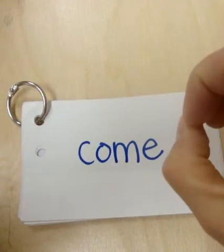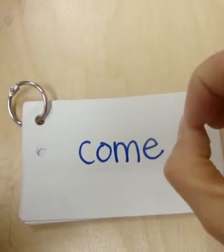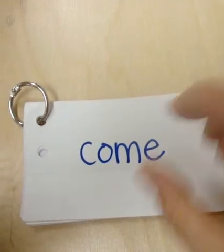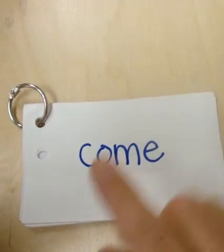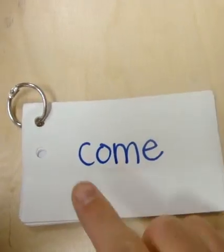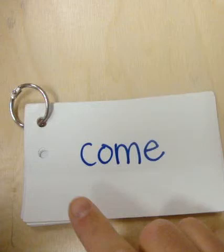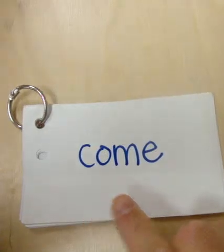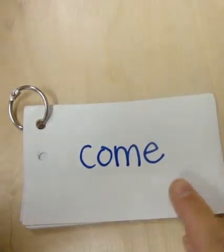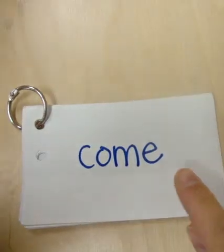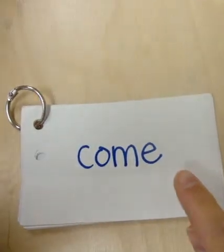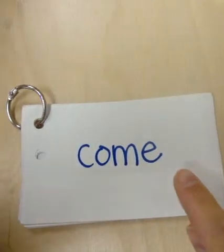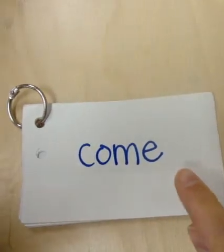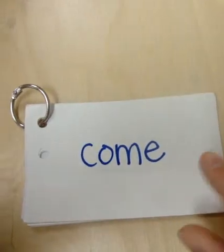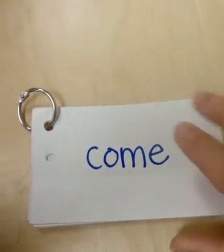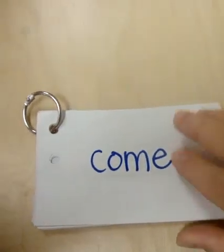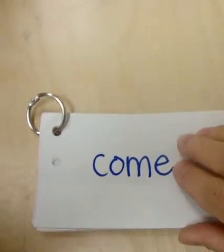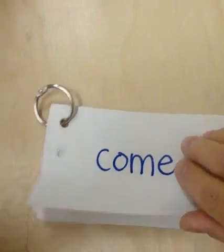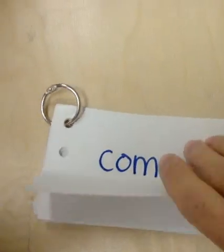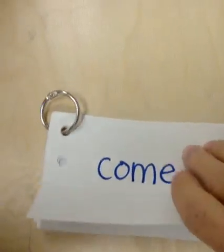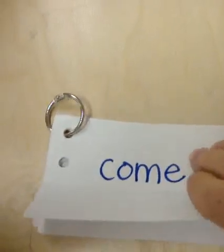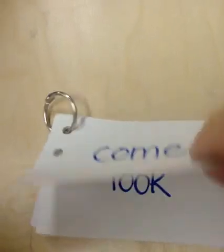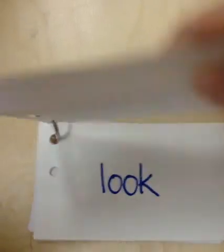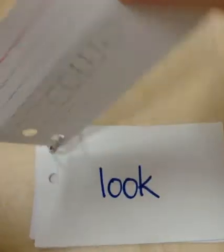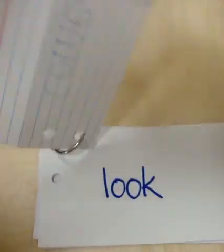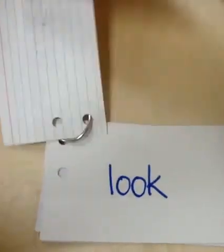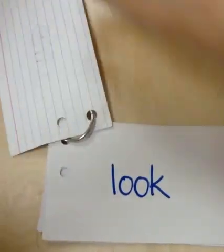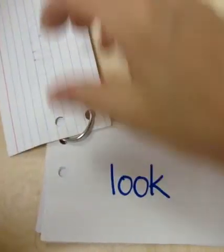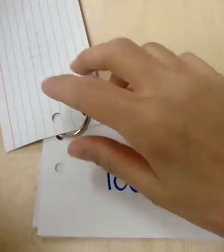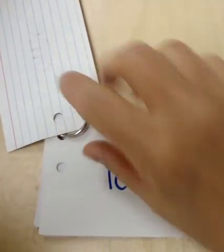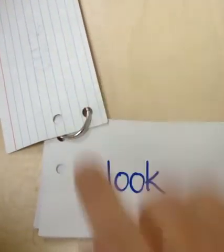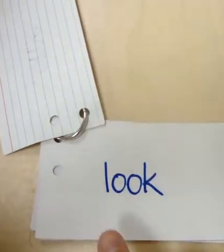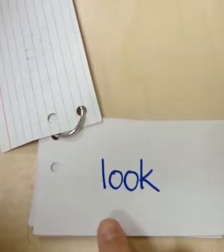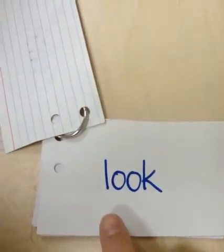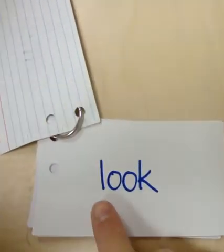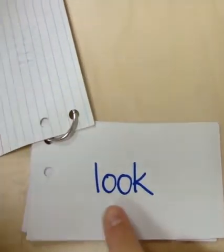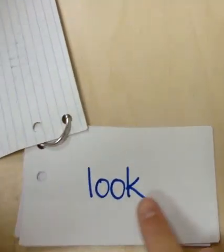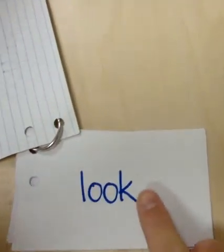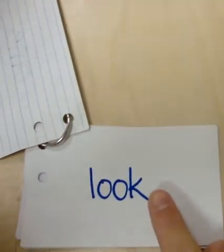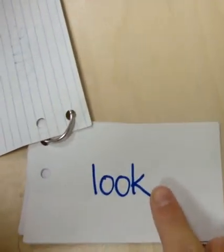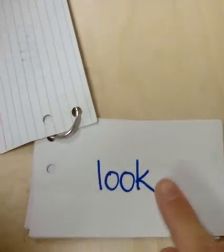C-O-M-E, come. And then they would move to their next card. Look.